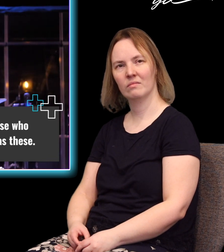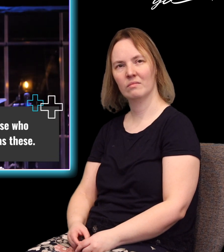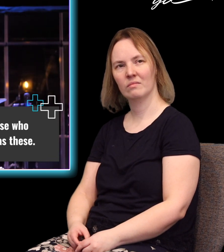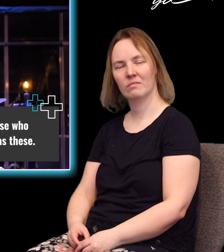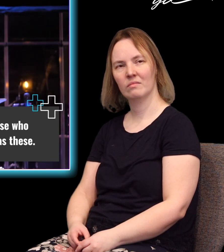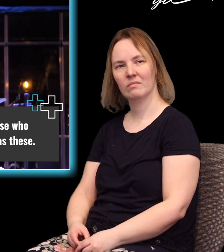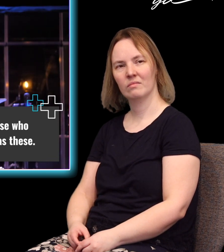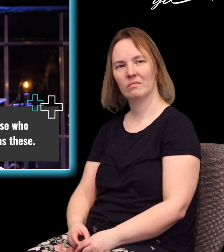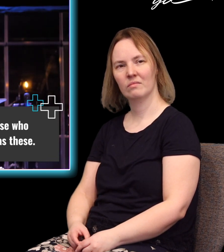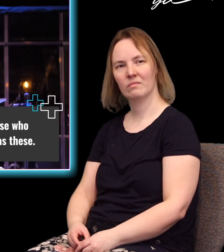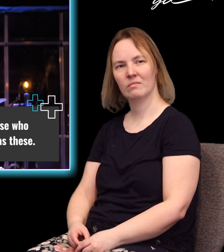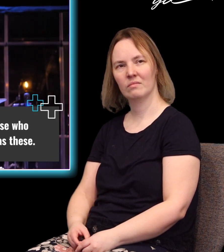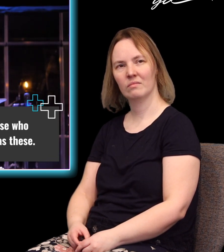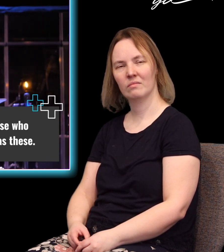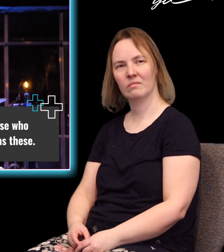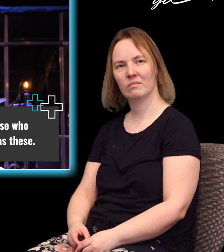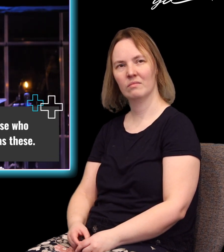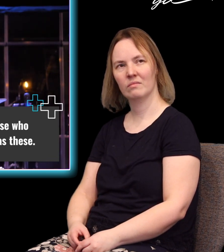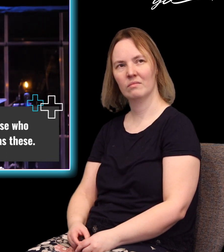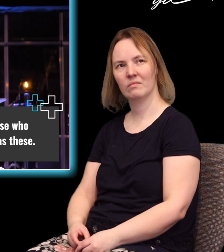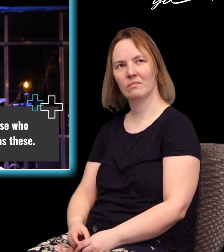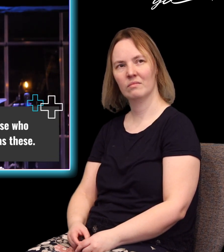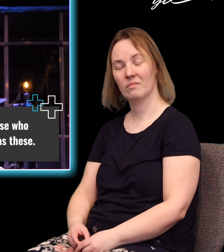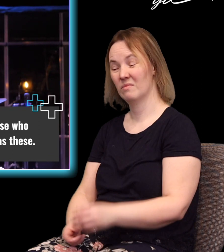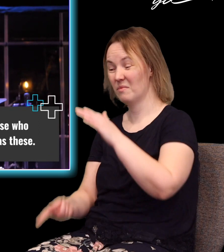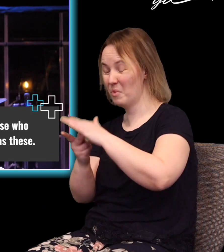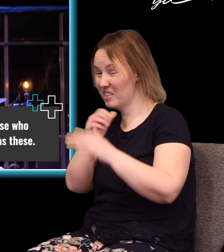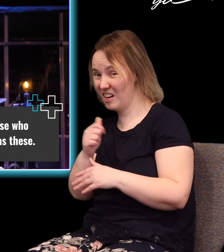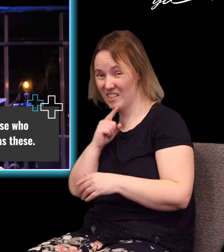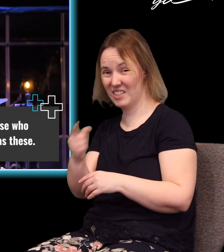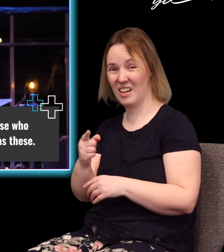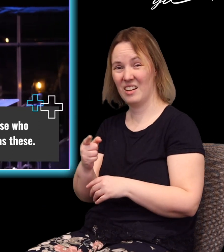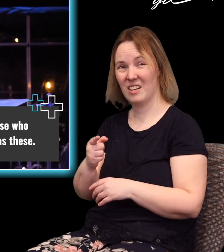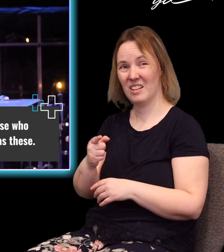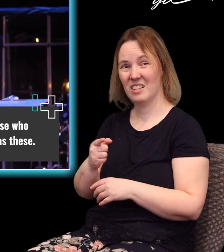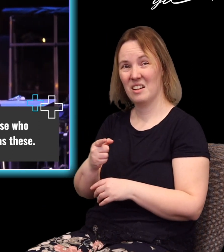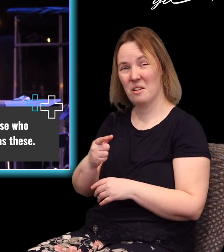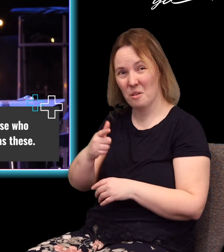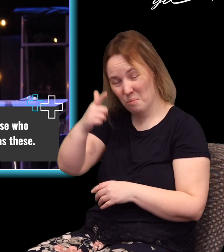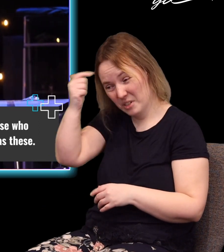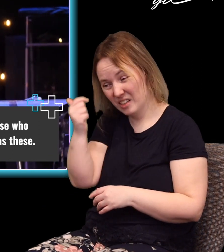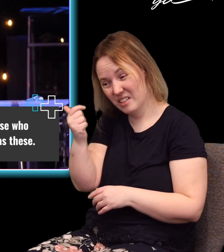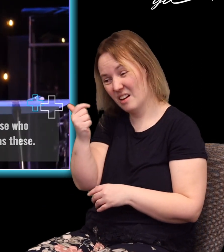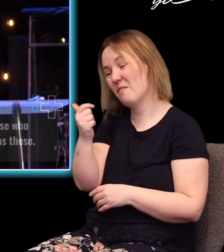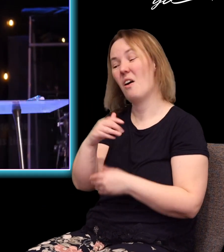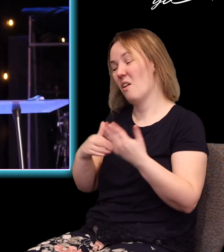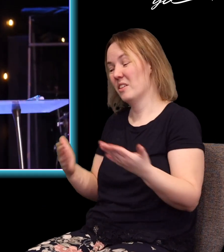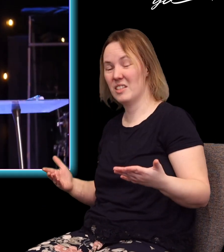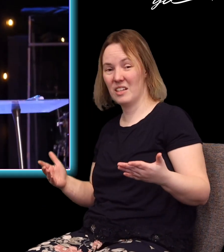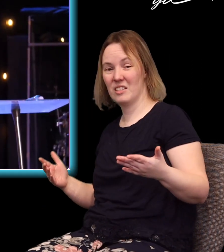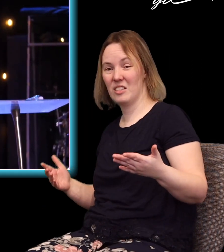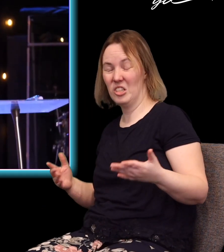chosen for such wonderful blessings as these. Paul's not saying, in light of all these things, you better get